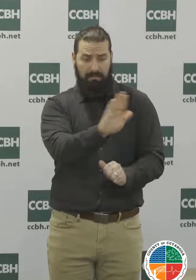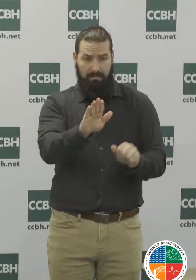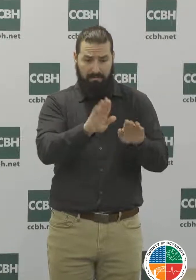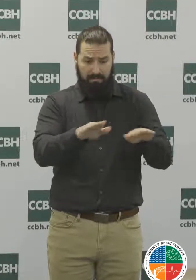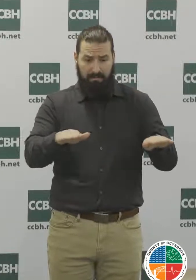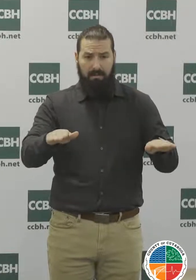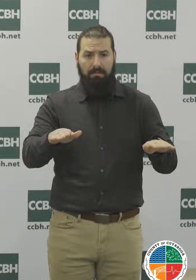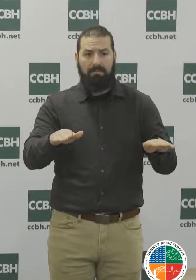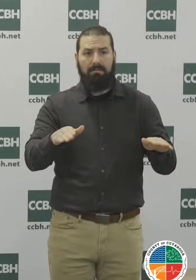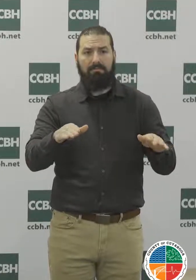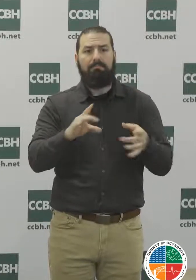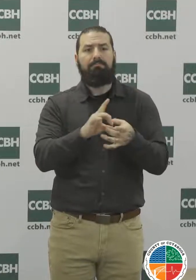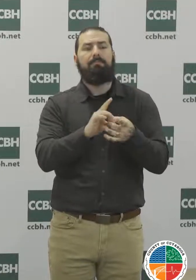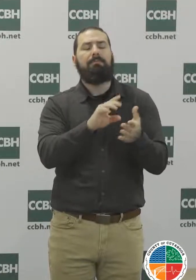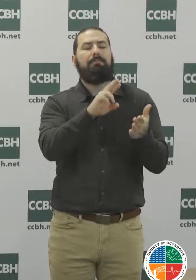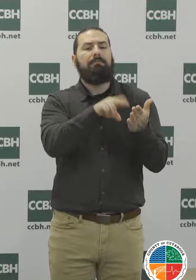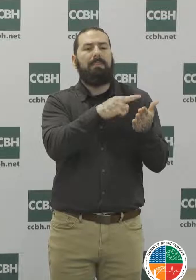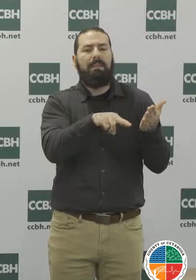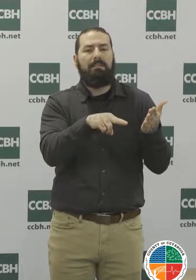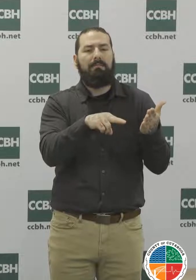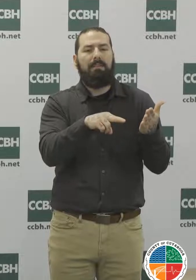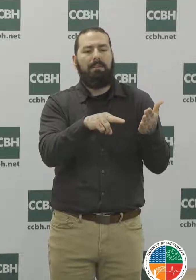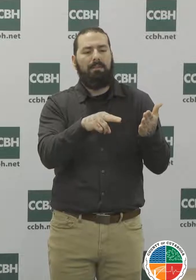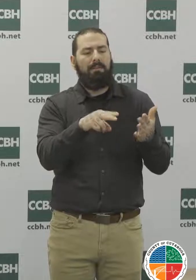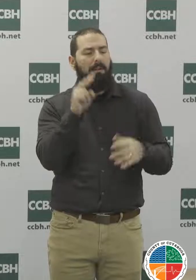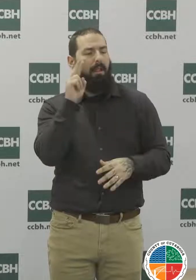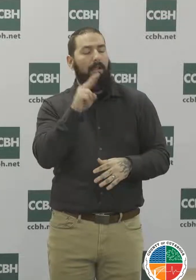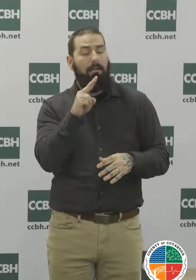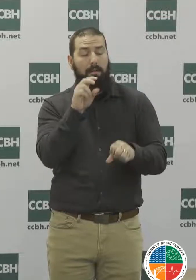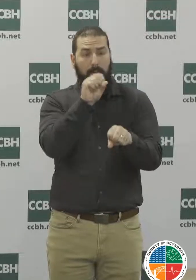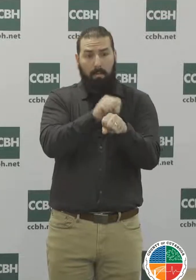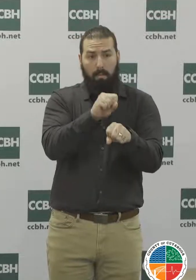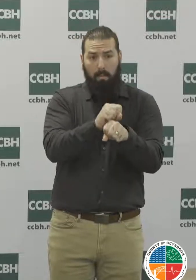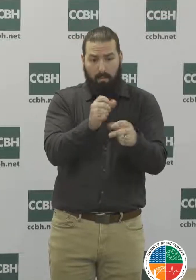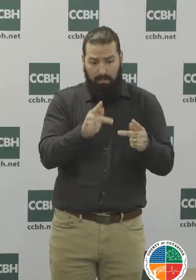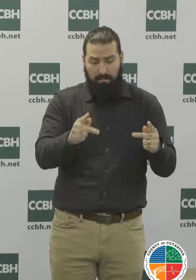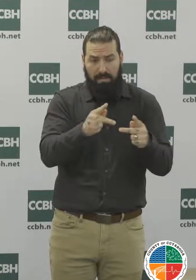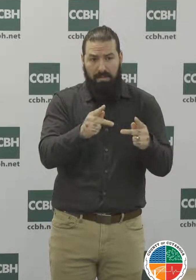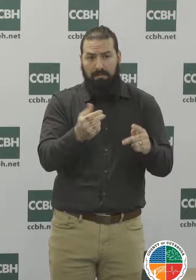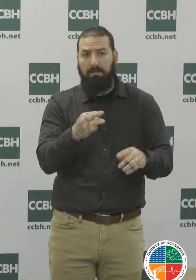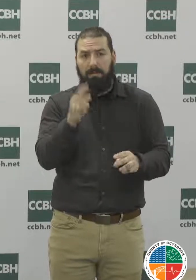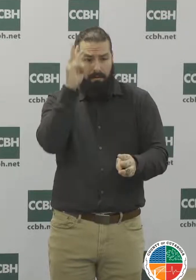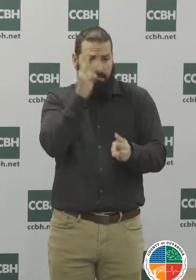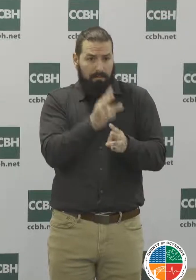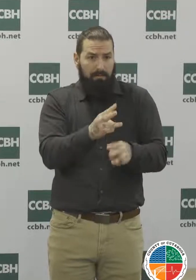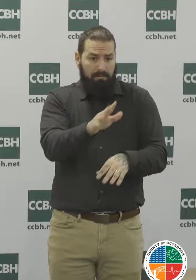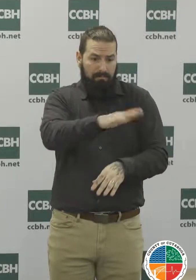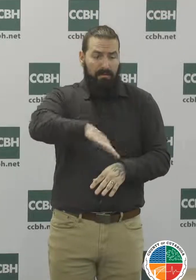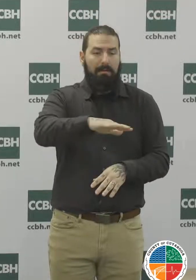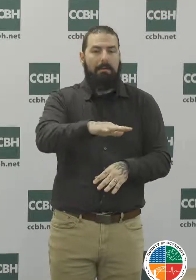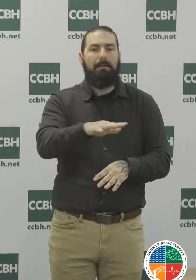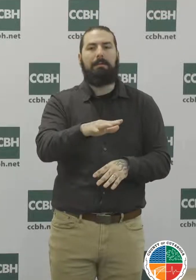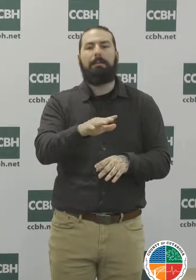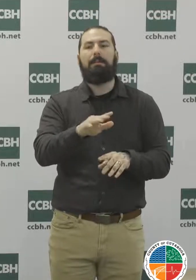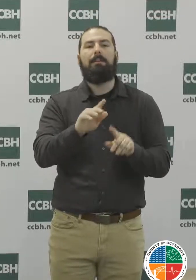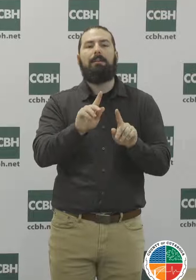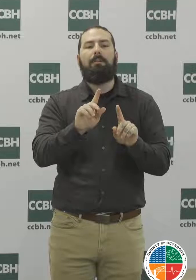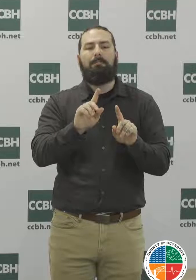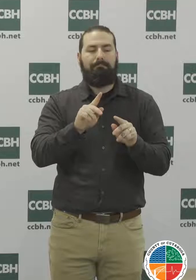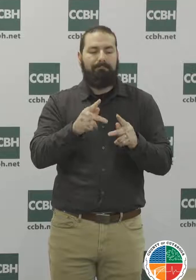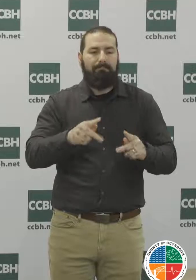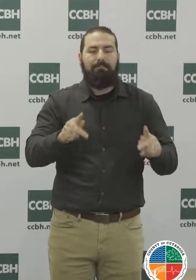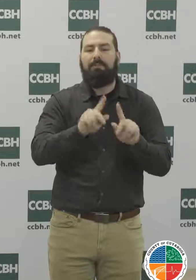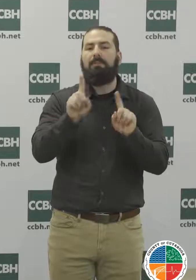Take a look at your workplace, your place of worship, the businesses you patronize. Do all the people there look like